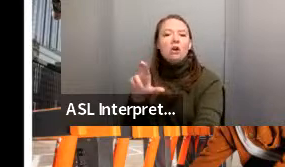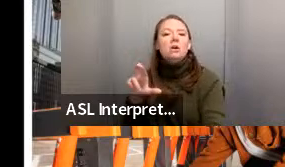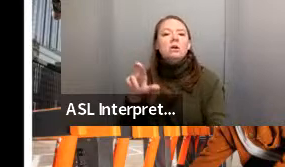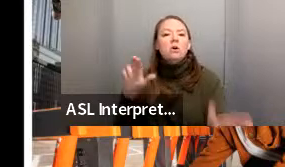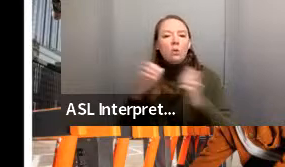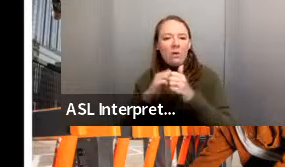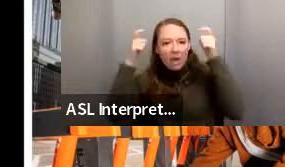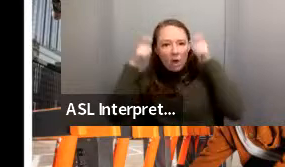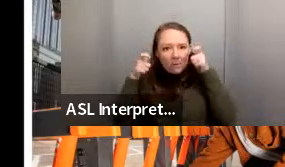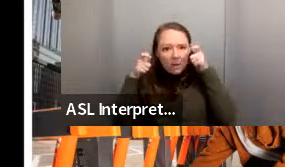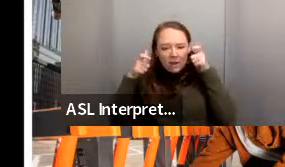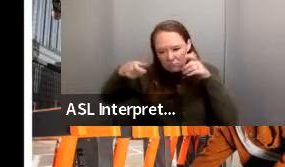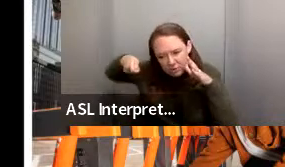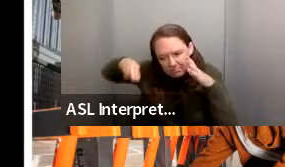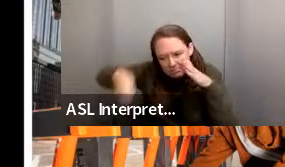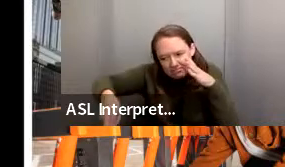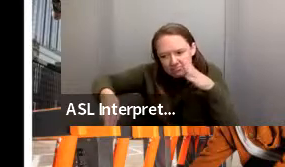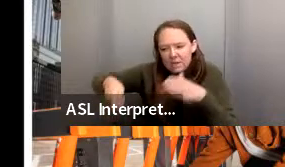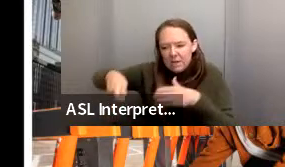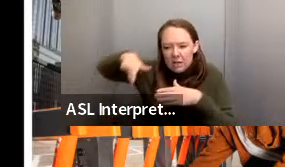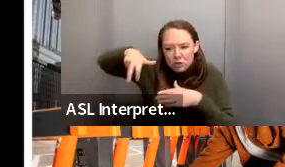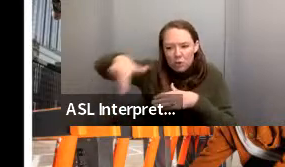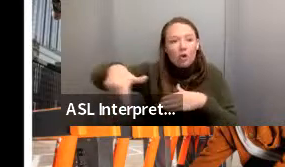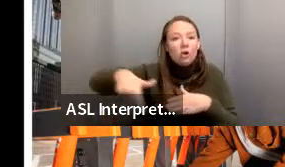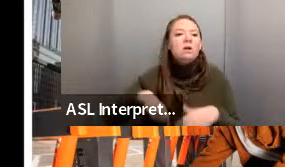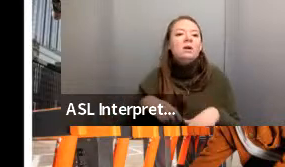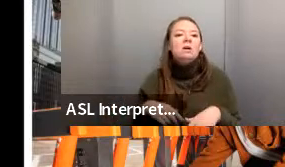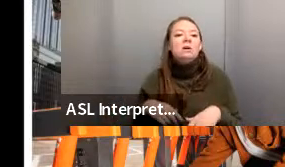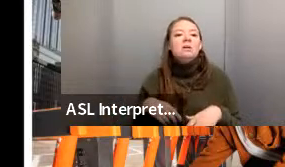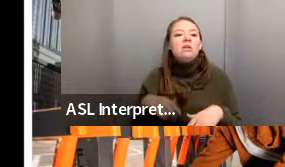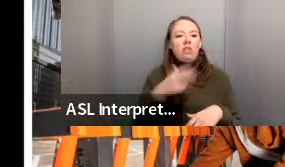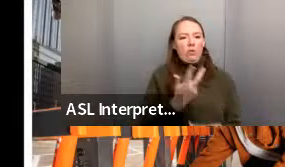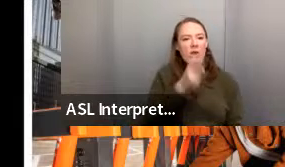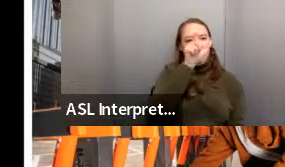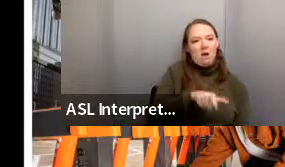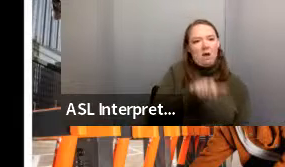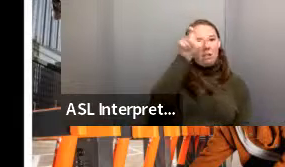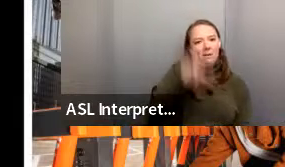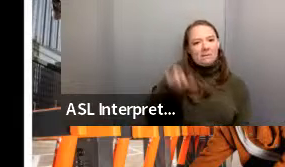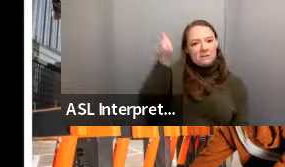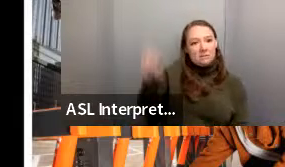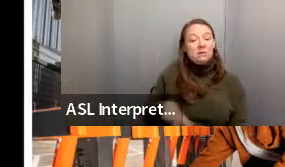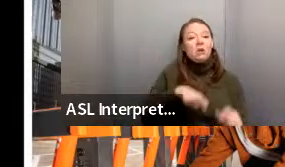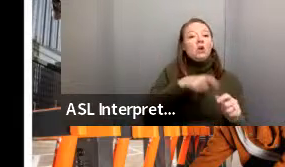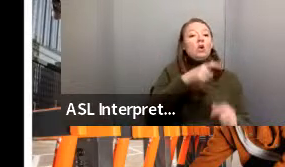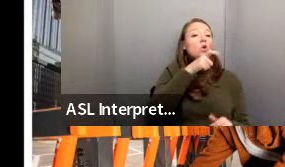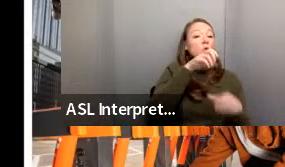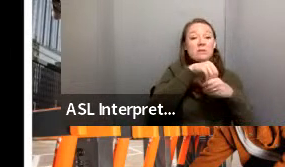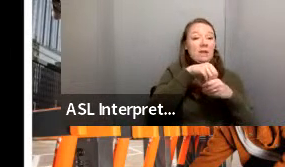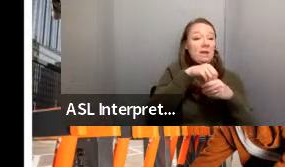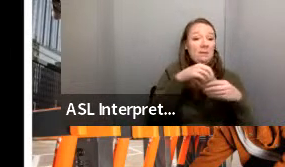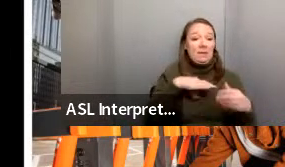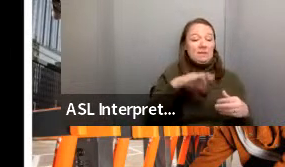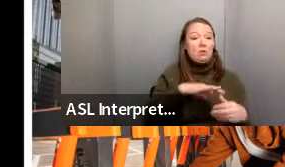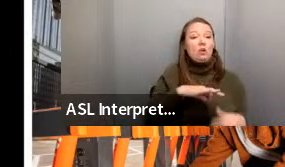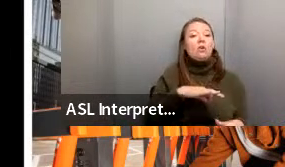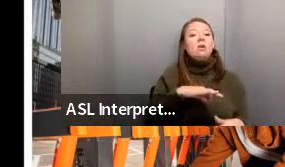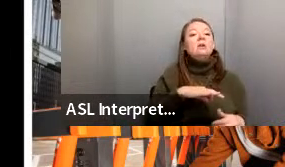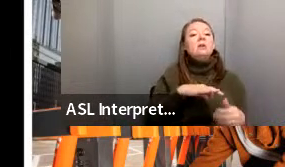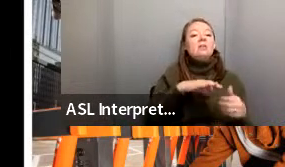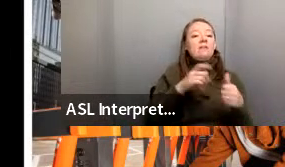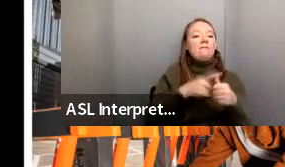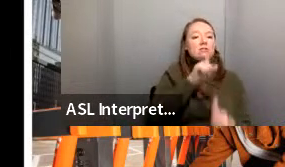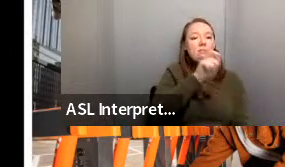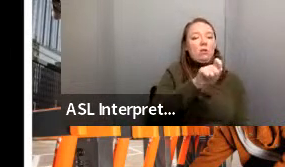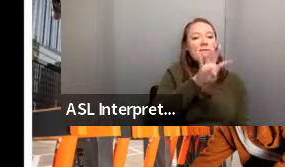3 columns of information. The first column is titled Who's in Pittsburgh? The 3 bullets read 43 W-2 employees during